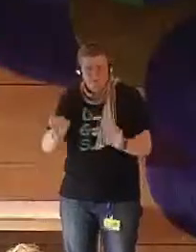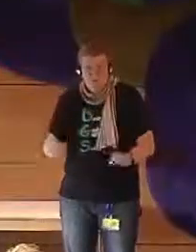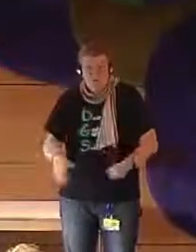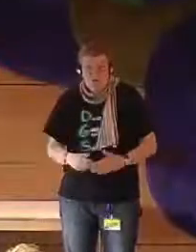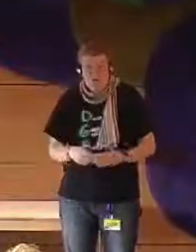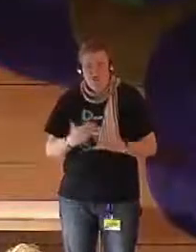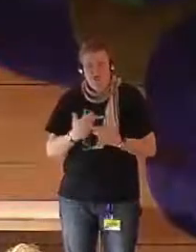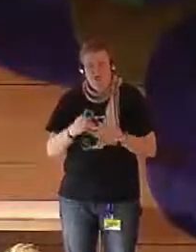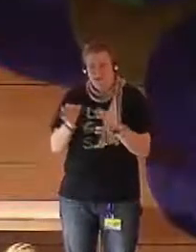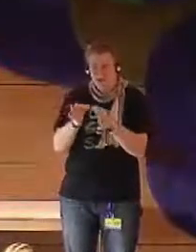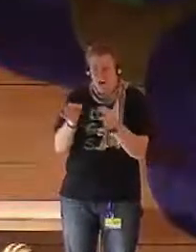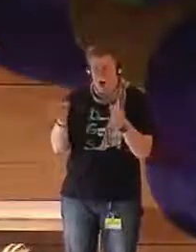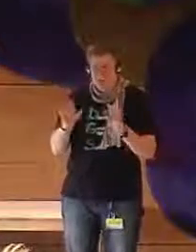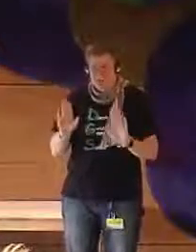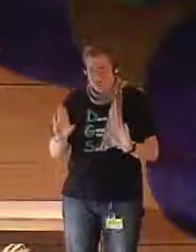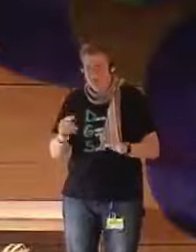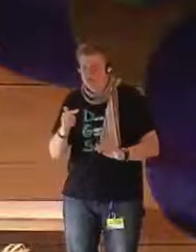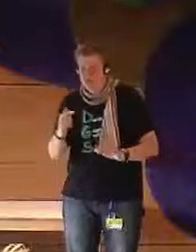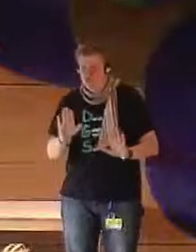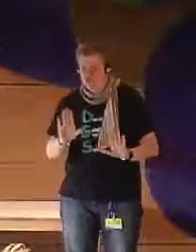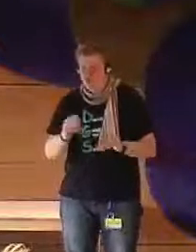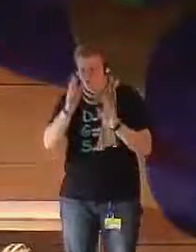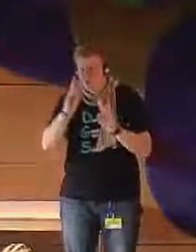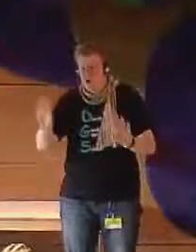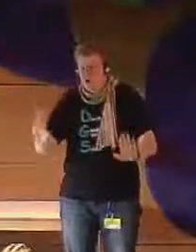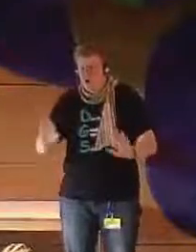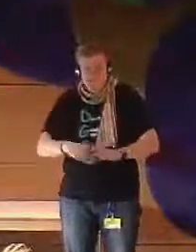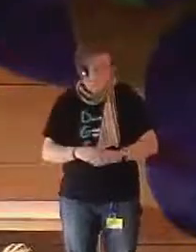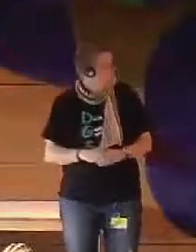we usually use, and this is an injection